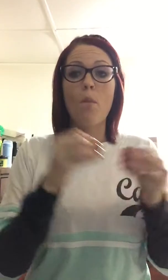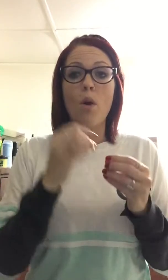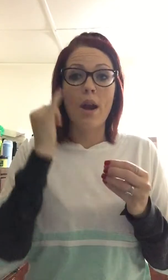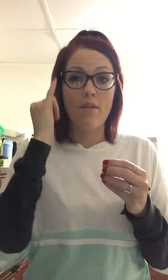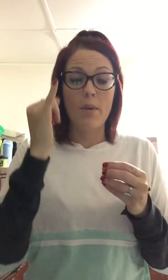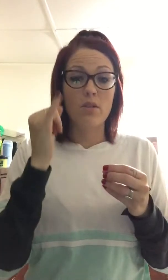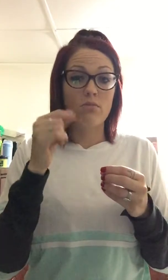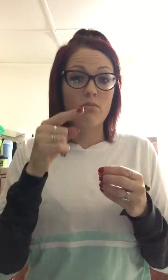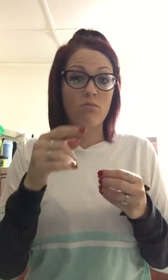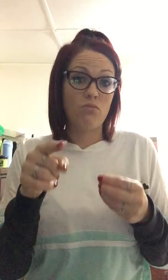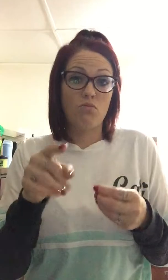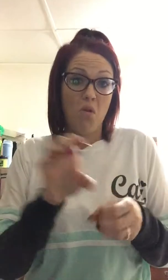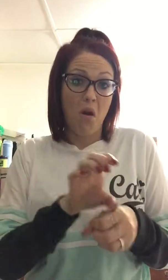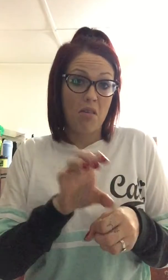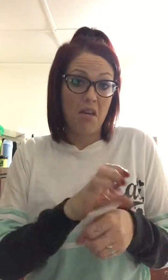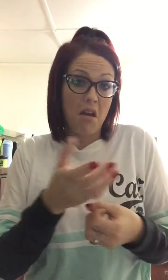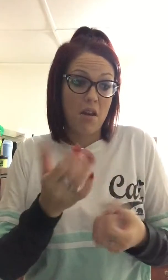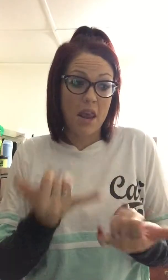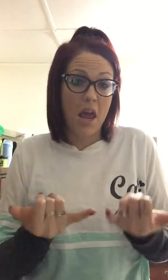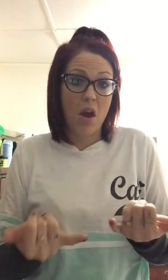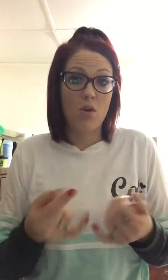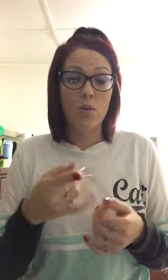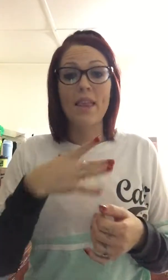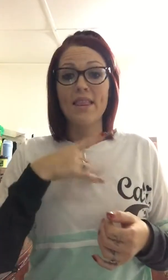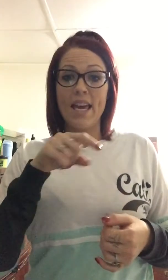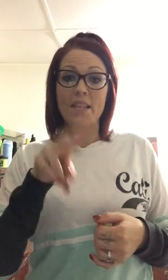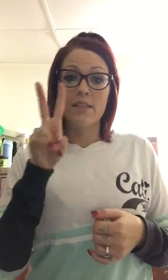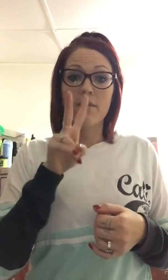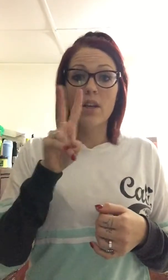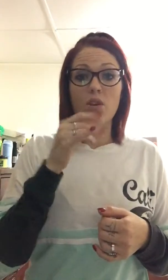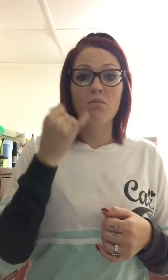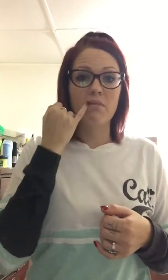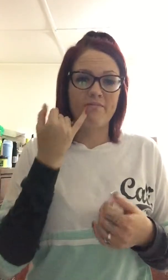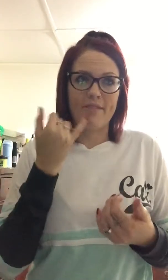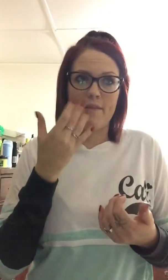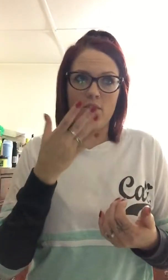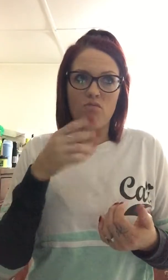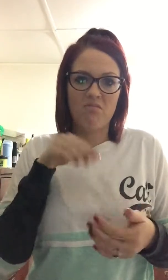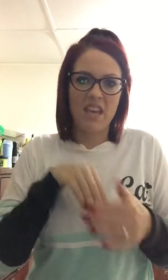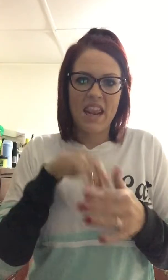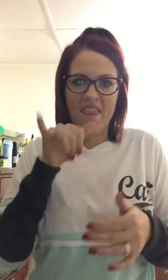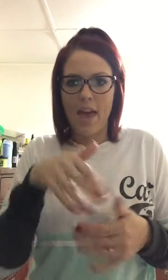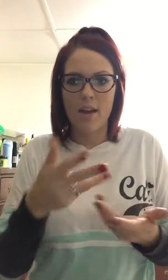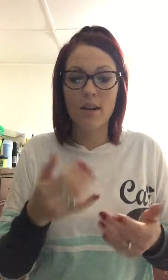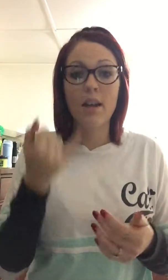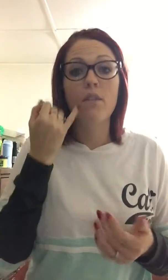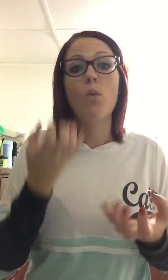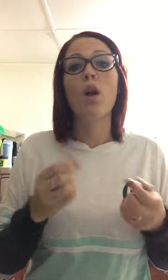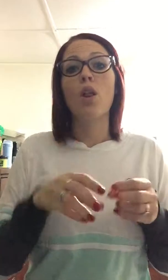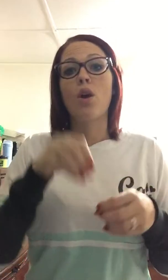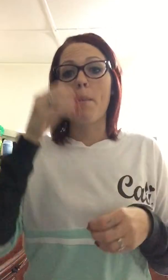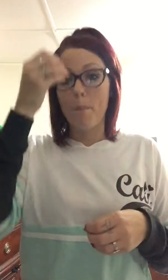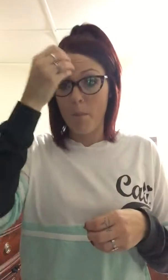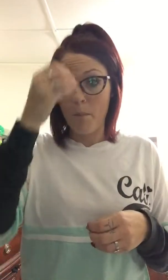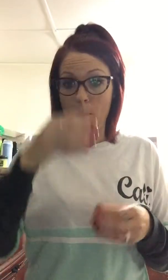affordable healthcare available to more Americans. I mean, that's a good idea, right? To do this, the Act makes some pretty big changes, but although